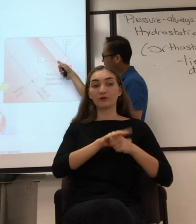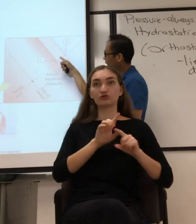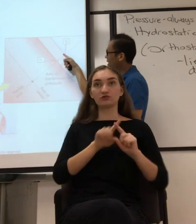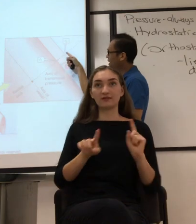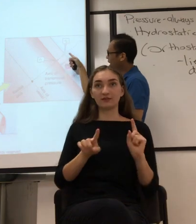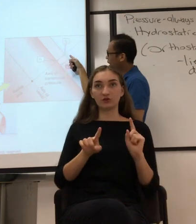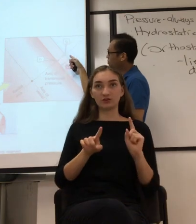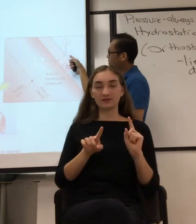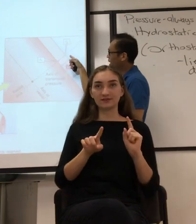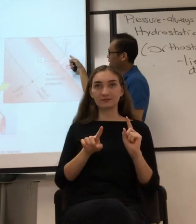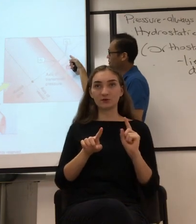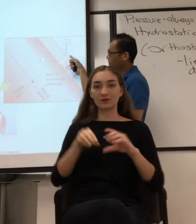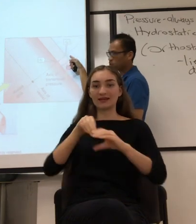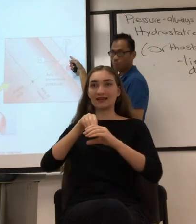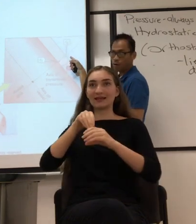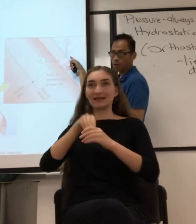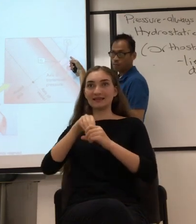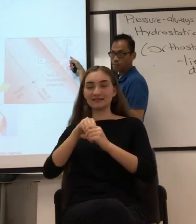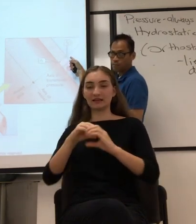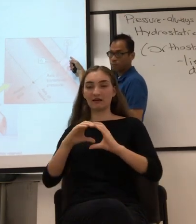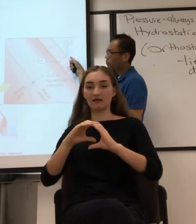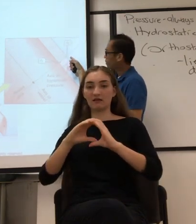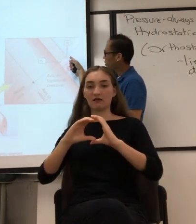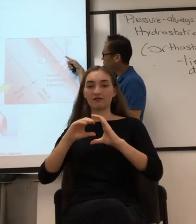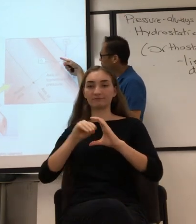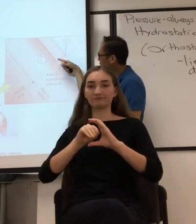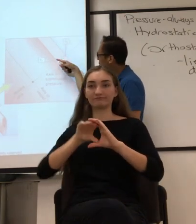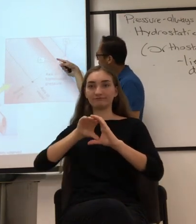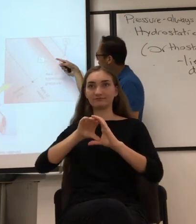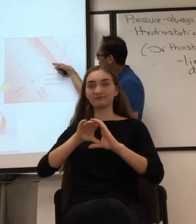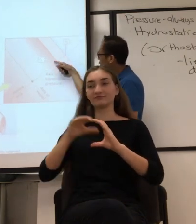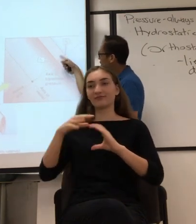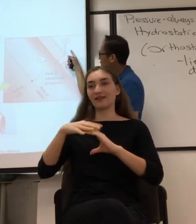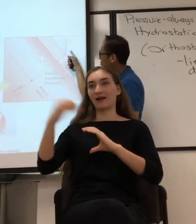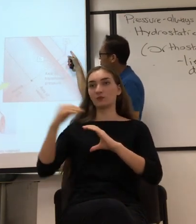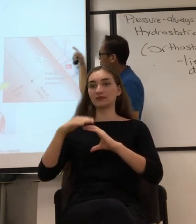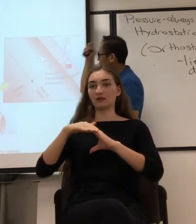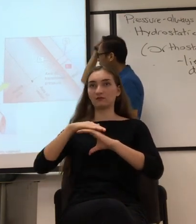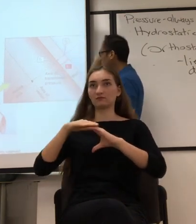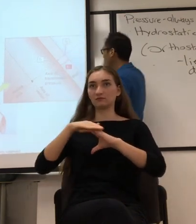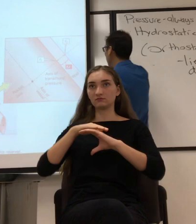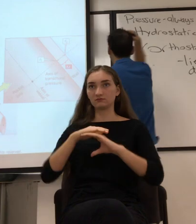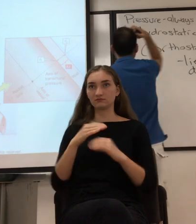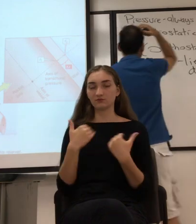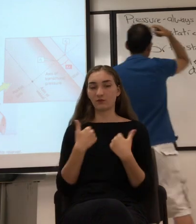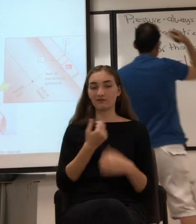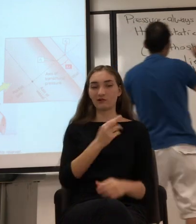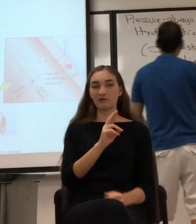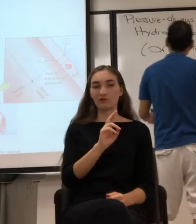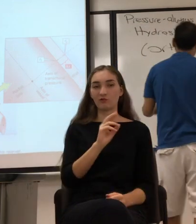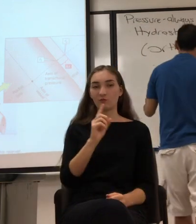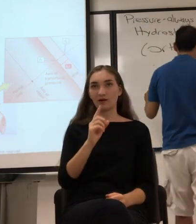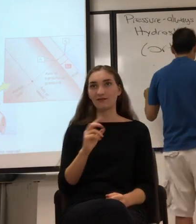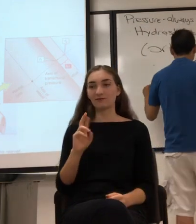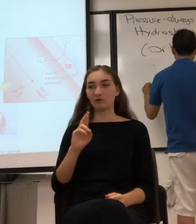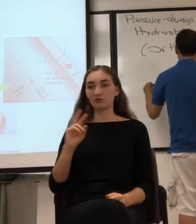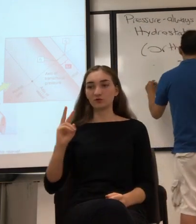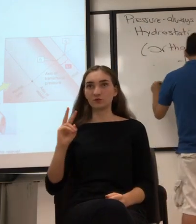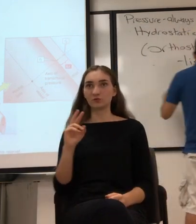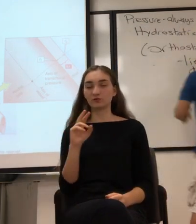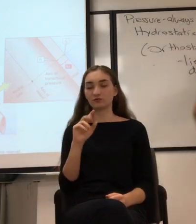point inside and outside the vessel wall. Okay, so here it's R1 and R2. Transmural